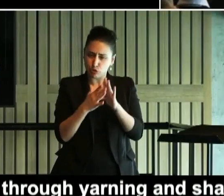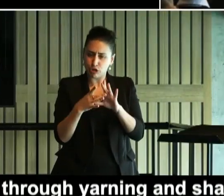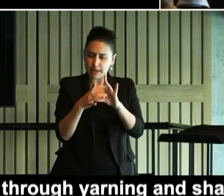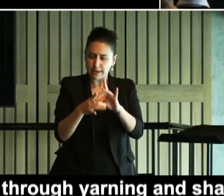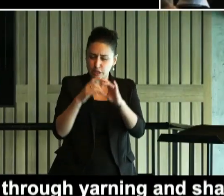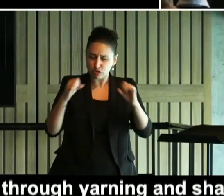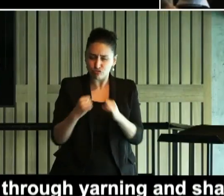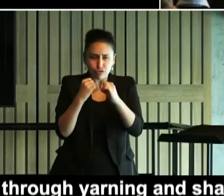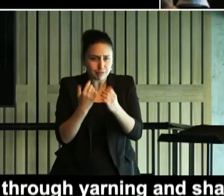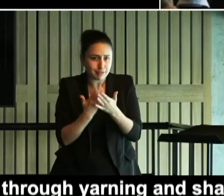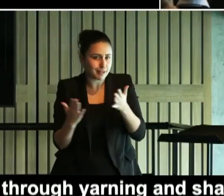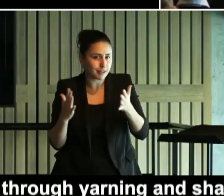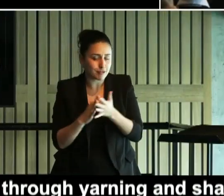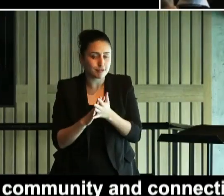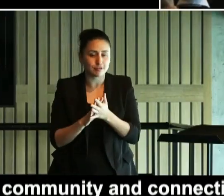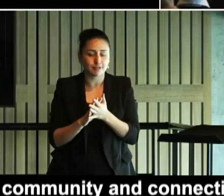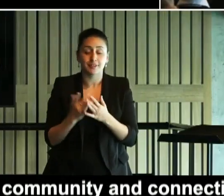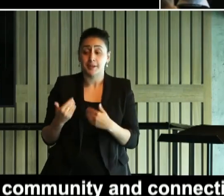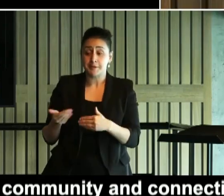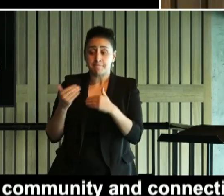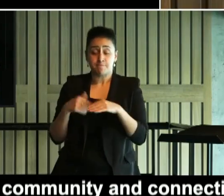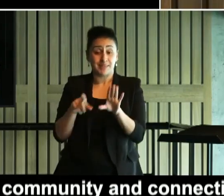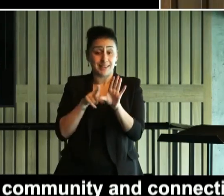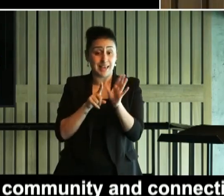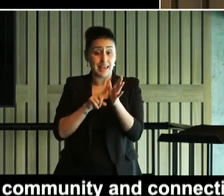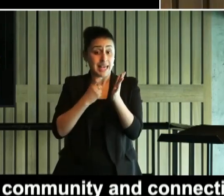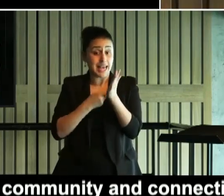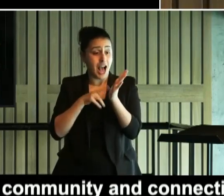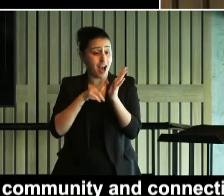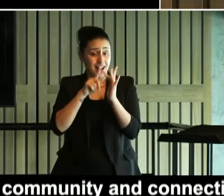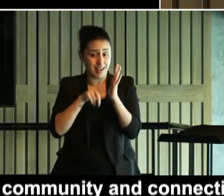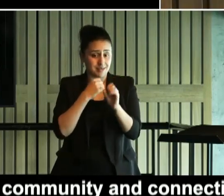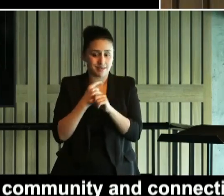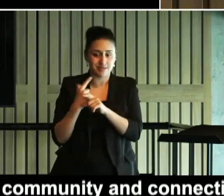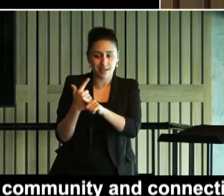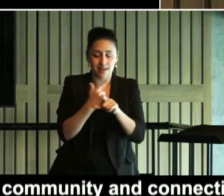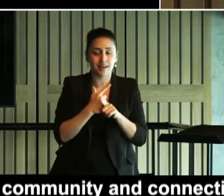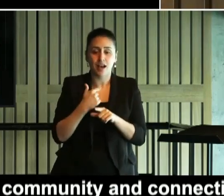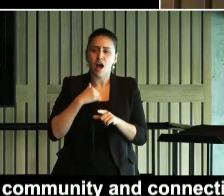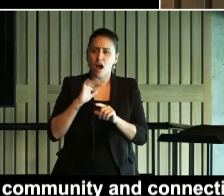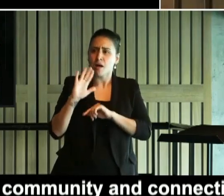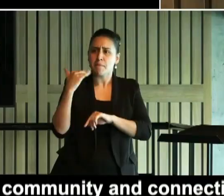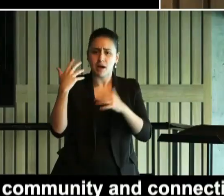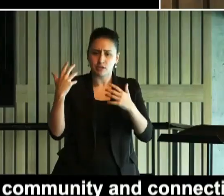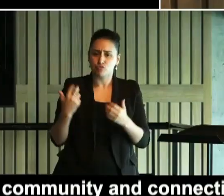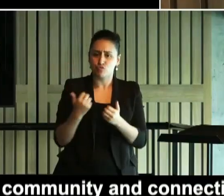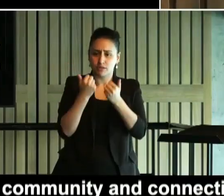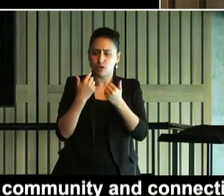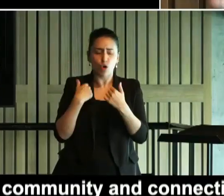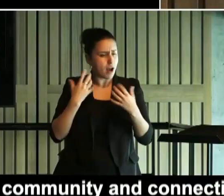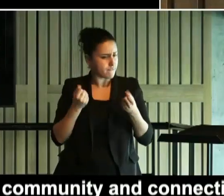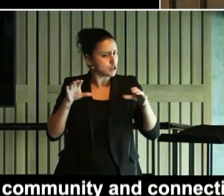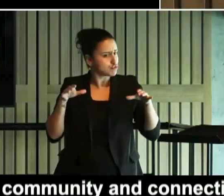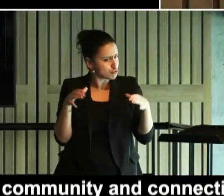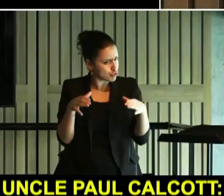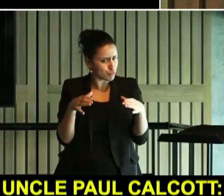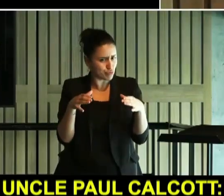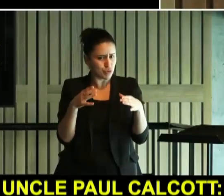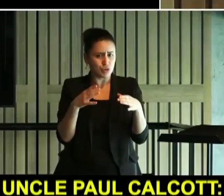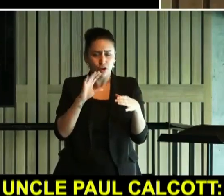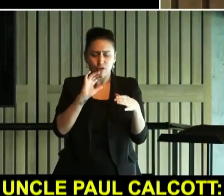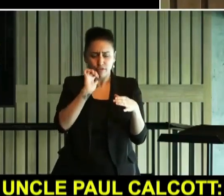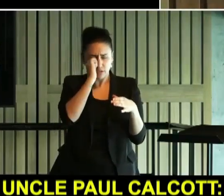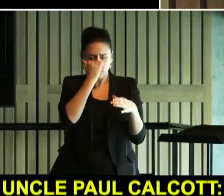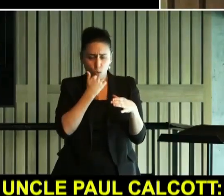I think with the yarning, I run a small group called Noonaron. We're a great little art group of first artists with disabilities, way above our weight,